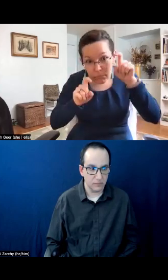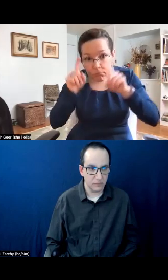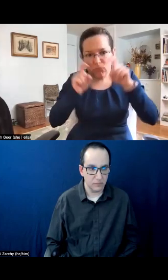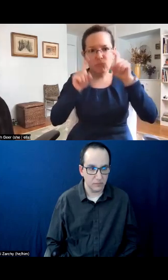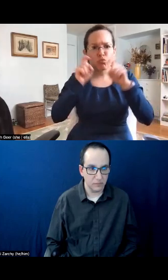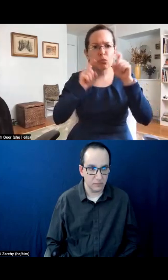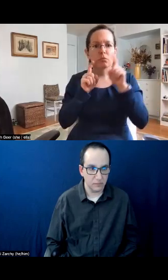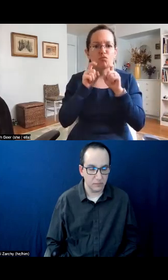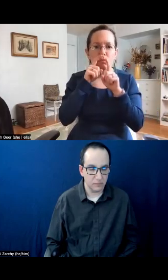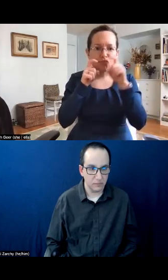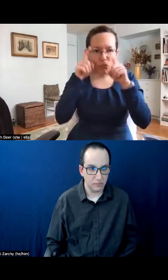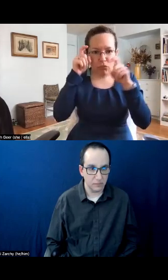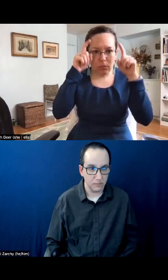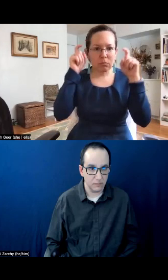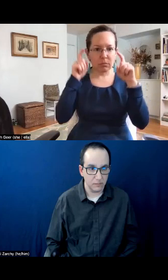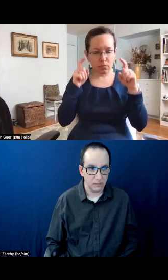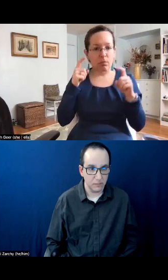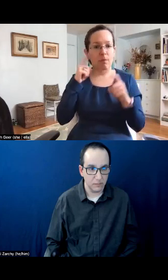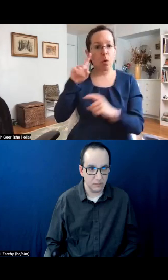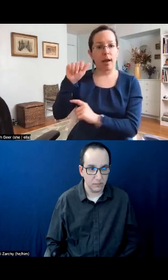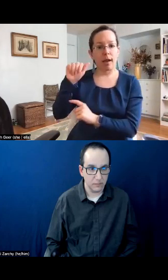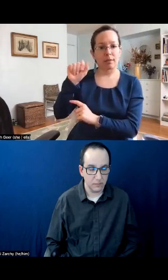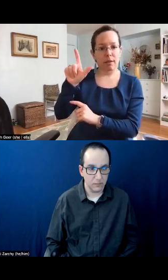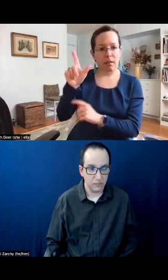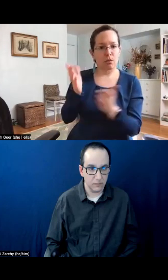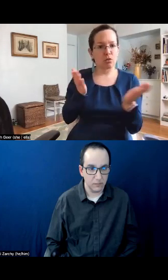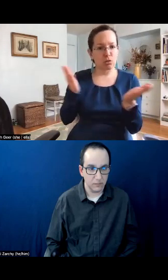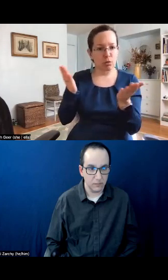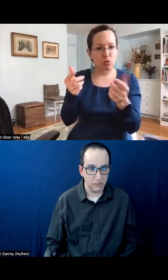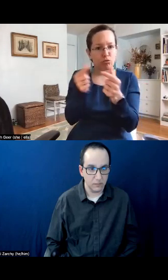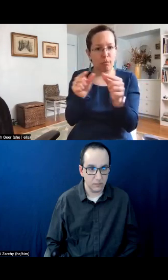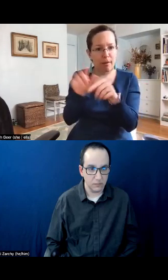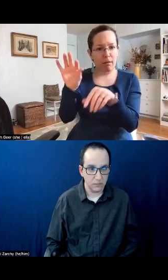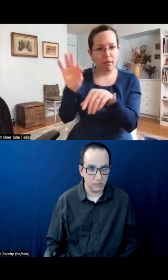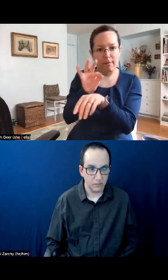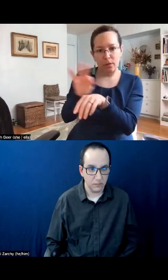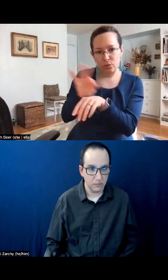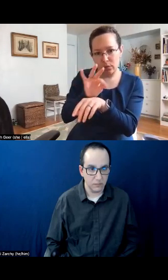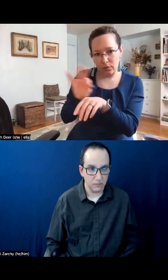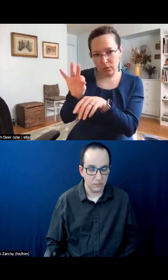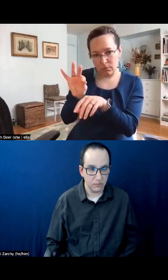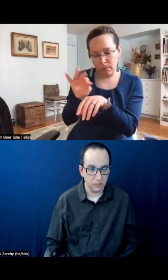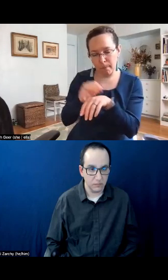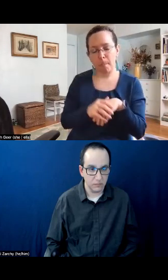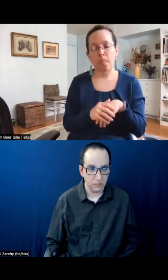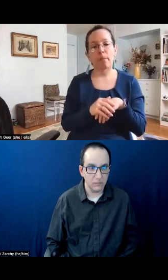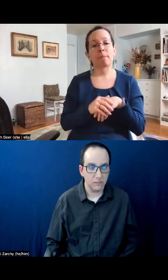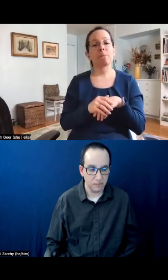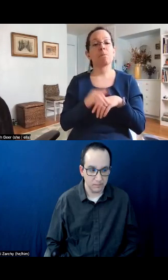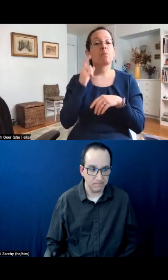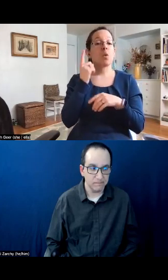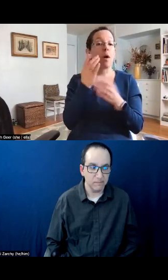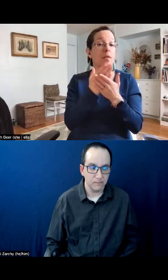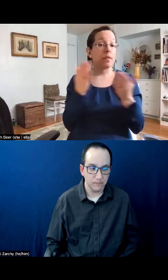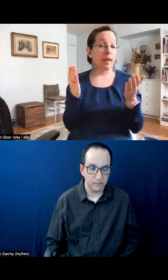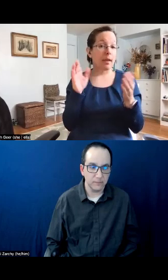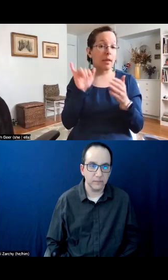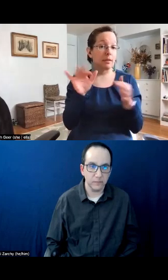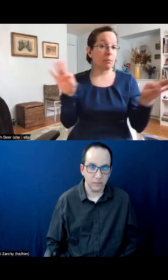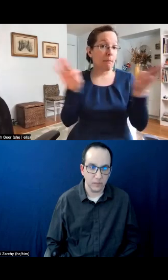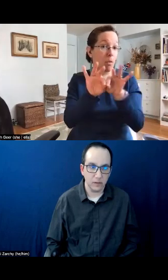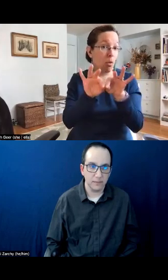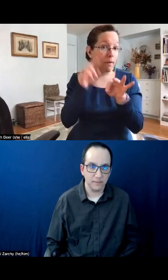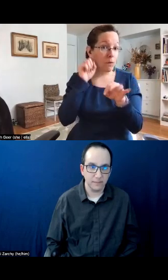grammatical function. Now, in sign languages, our use of facial grammar does serve a grammatical